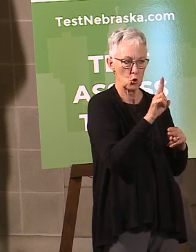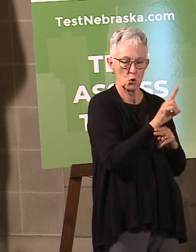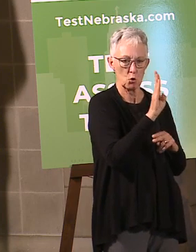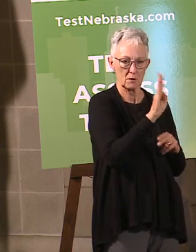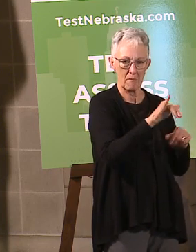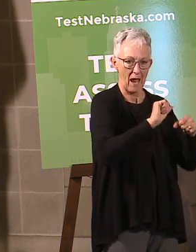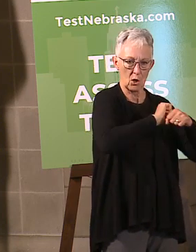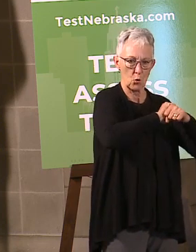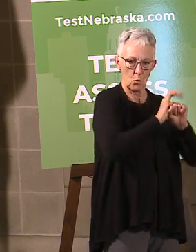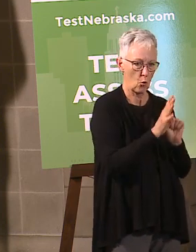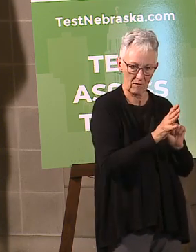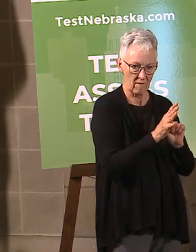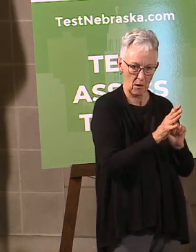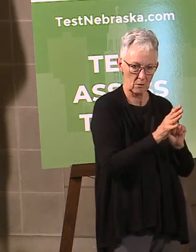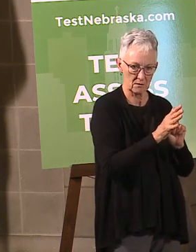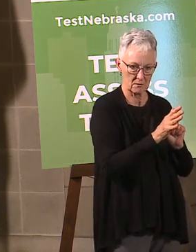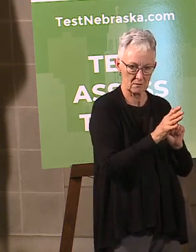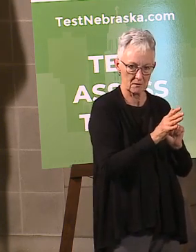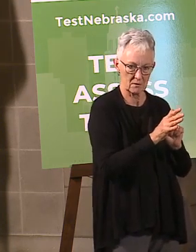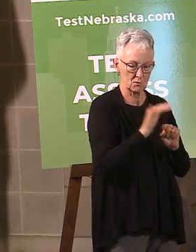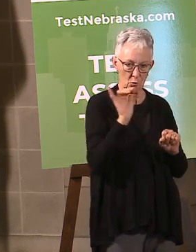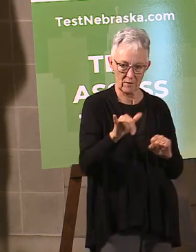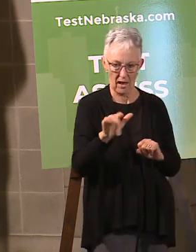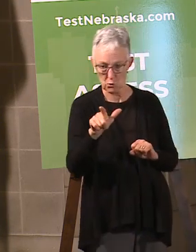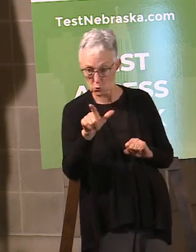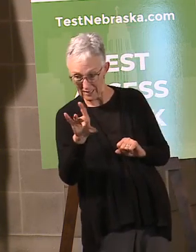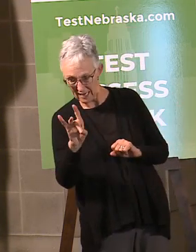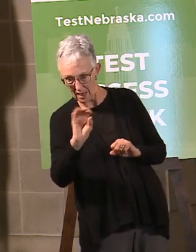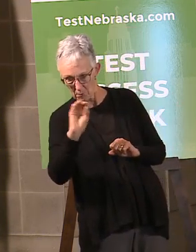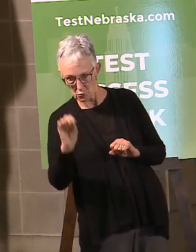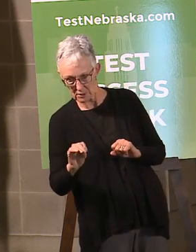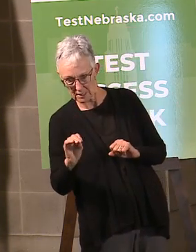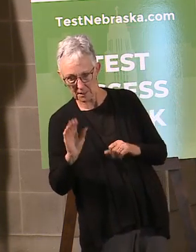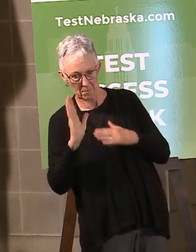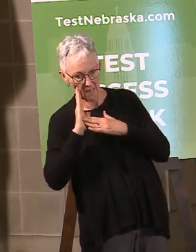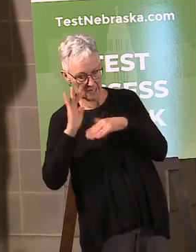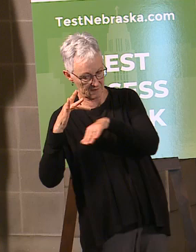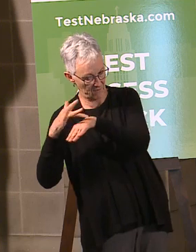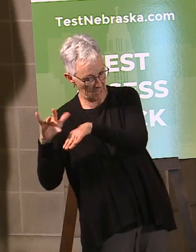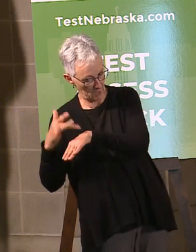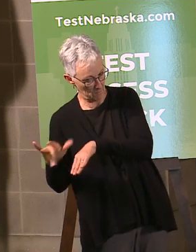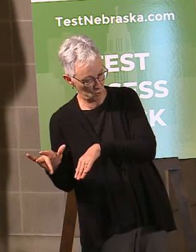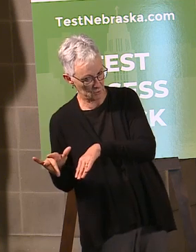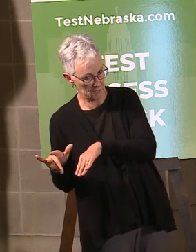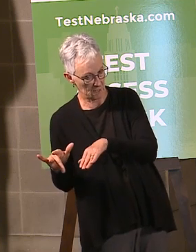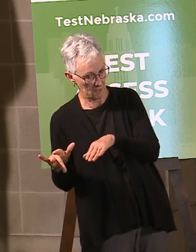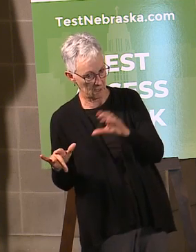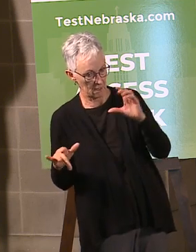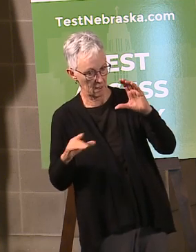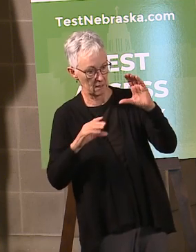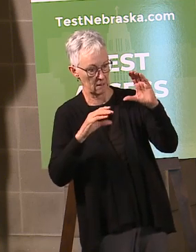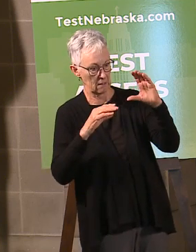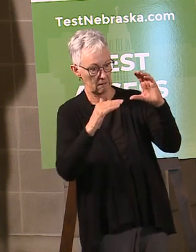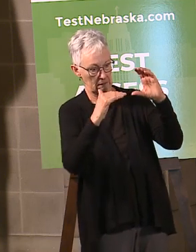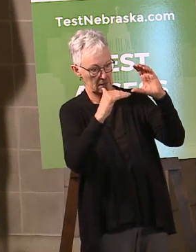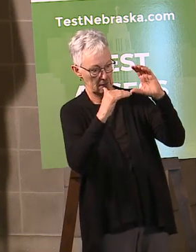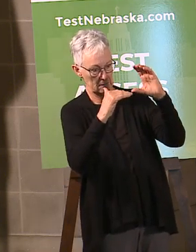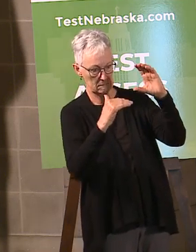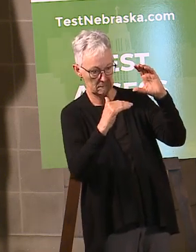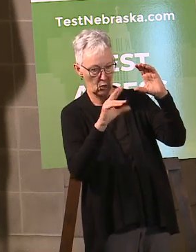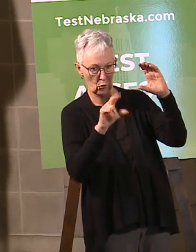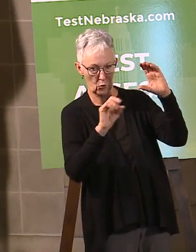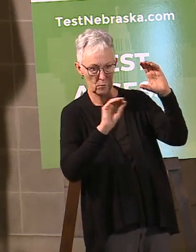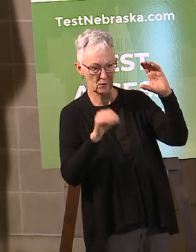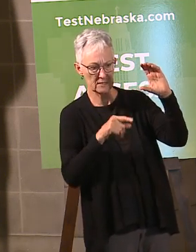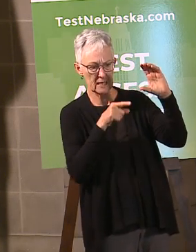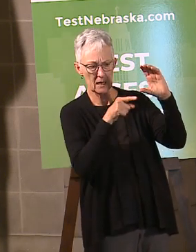not necessarily what's driving this, right? Well, is it elective surgeries? And you maybe need to take a look at elective surgeries and slowing those down.